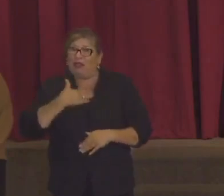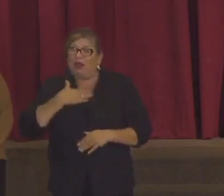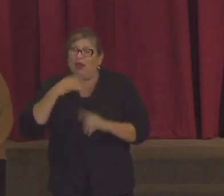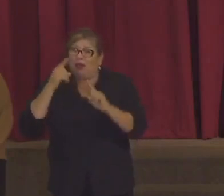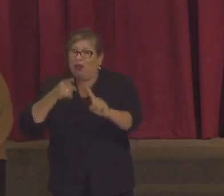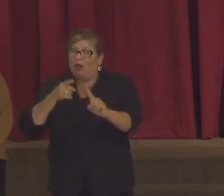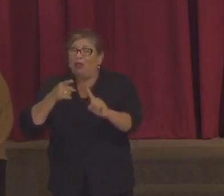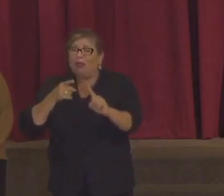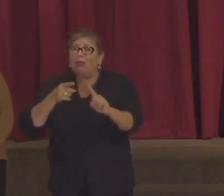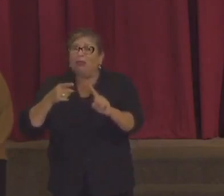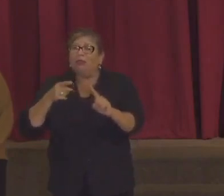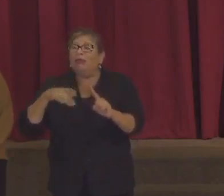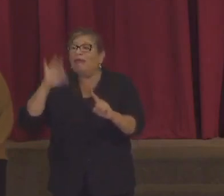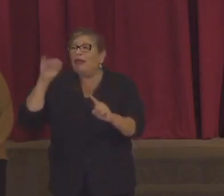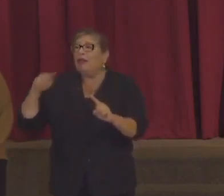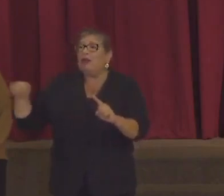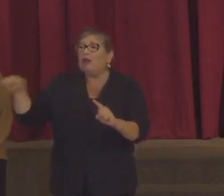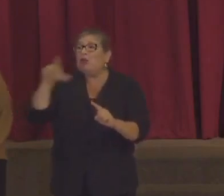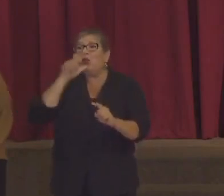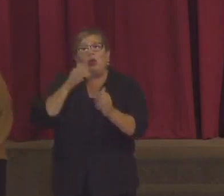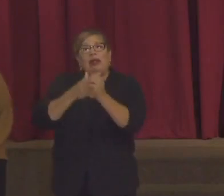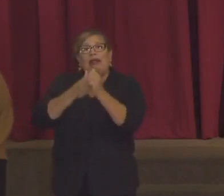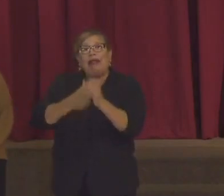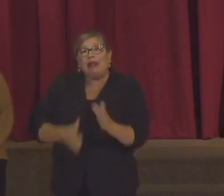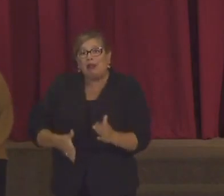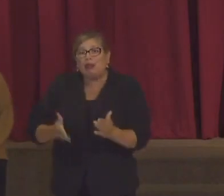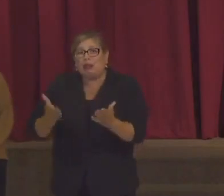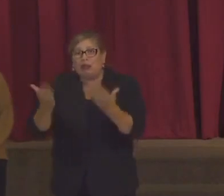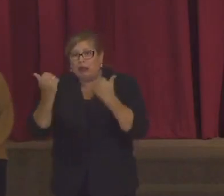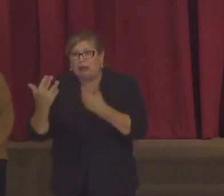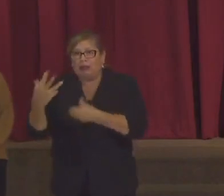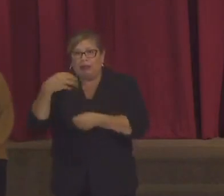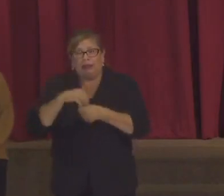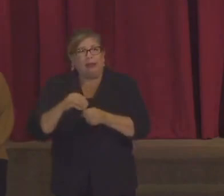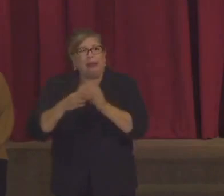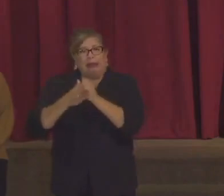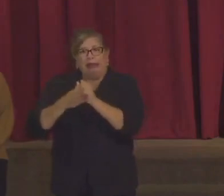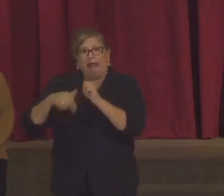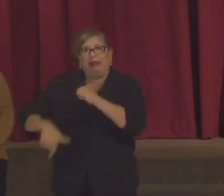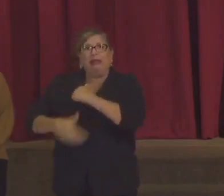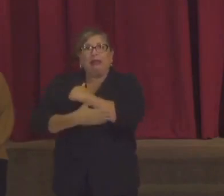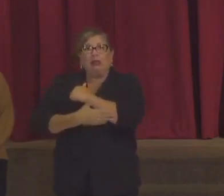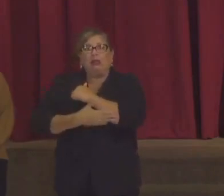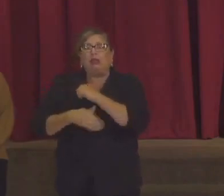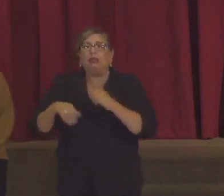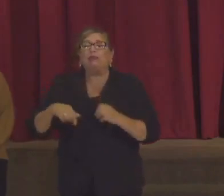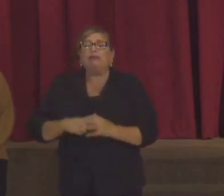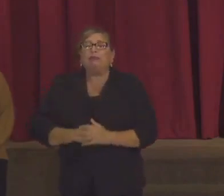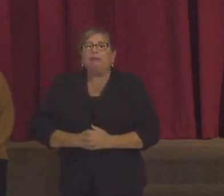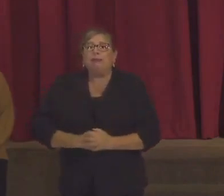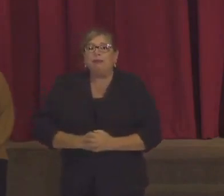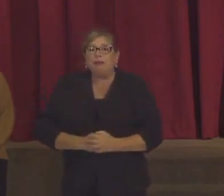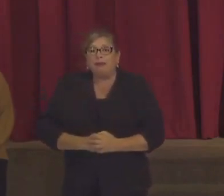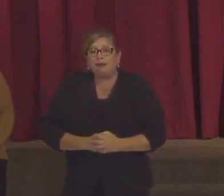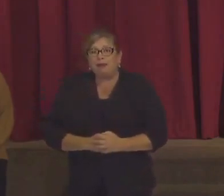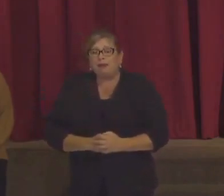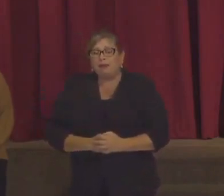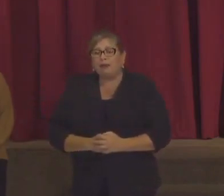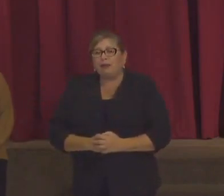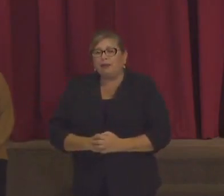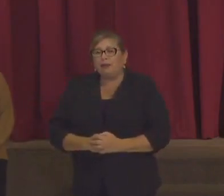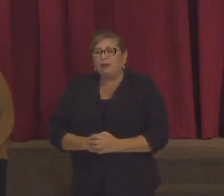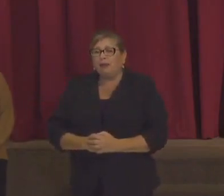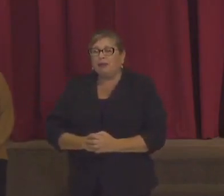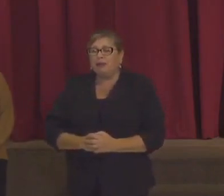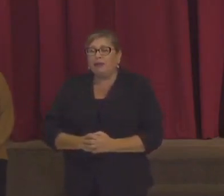find those leaders to call for more of that kind of leadership in this country. Tim Pucco of the Wall Street Journal would like to know what